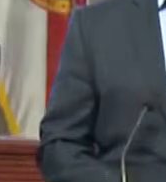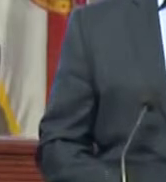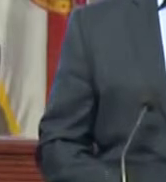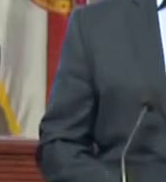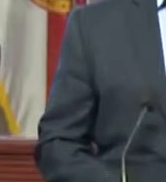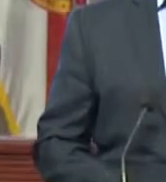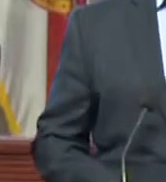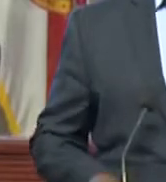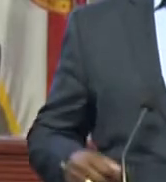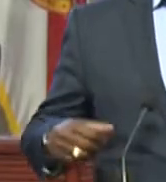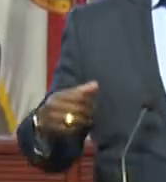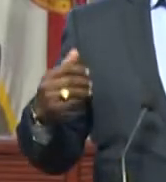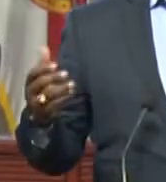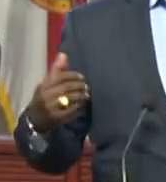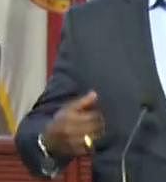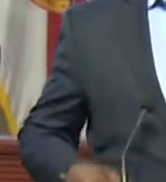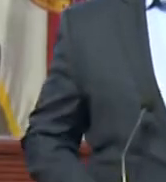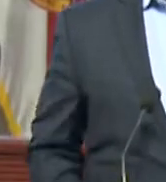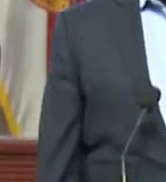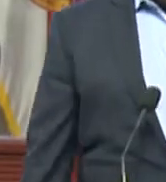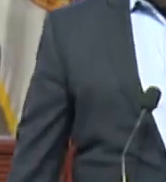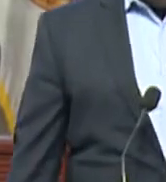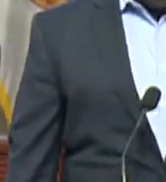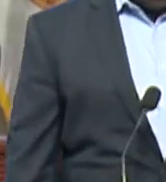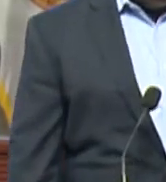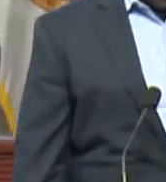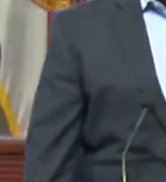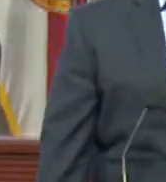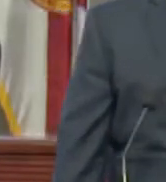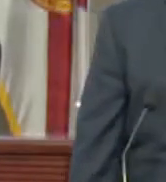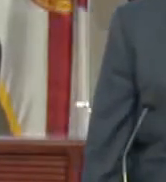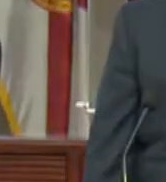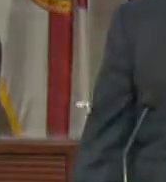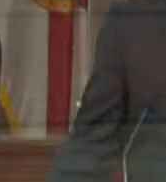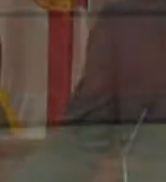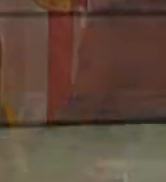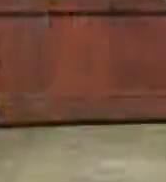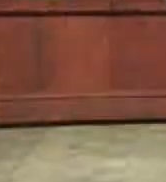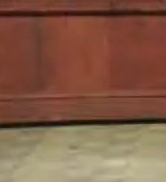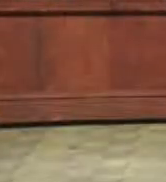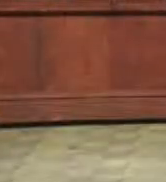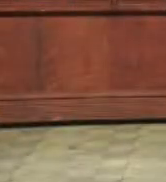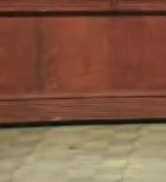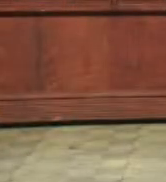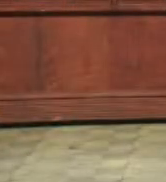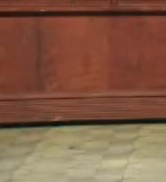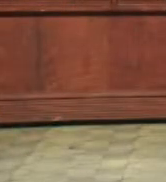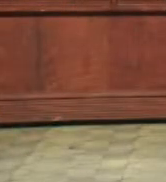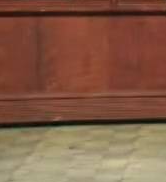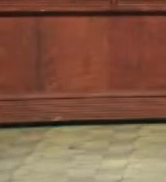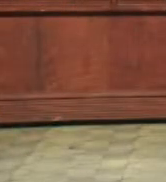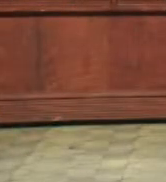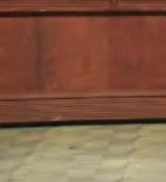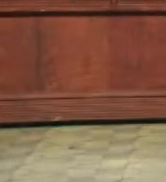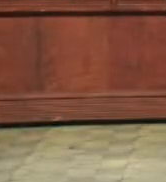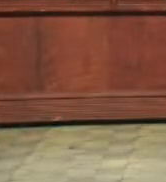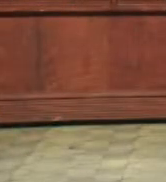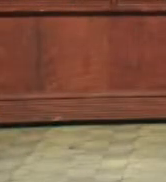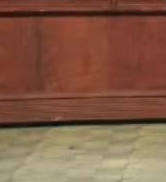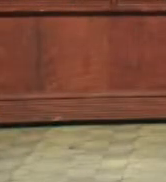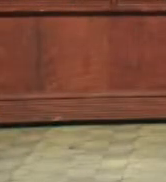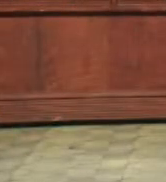news is that we reached the 50% mark of having those 16 and